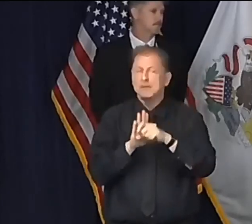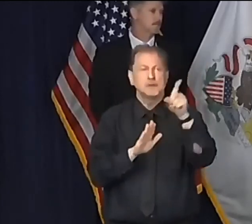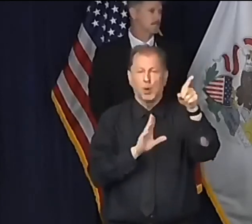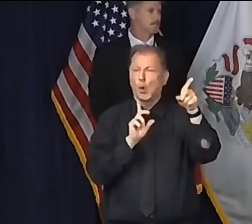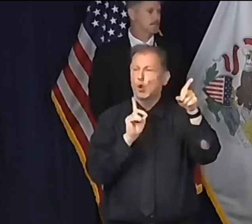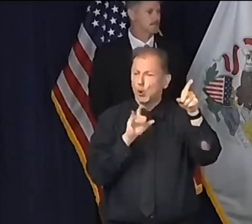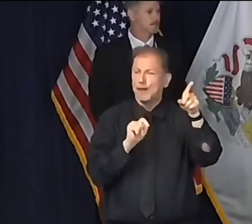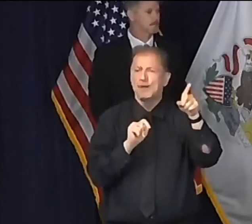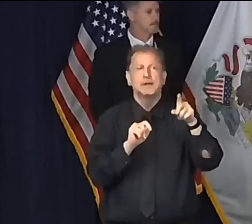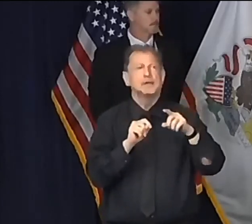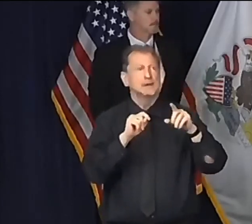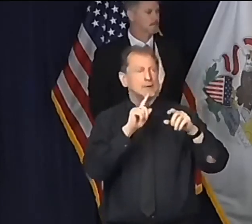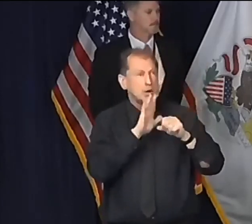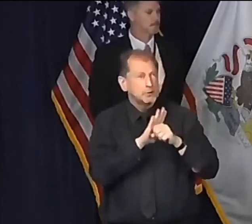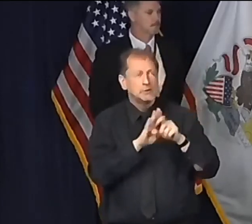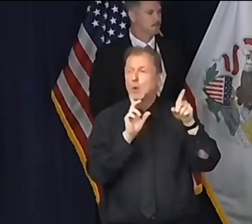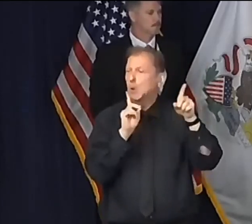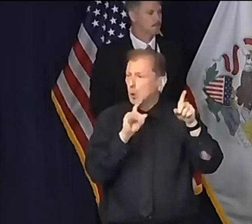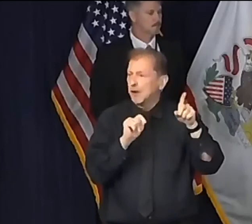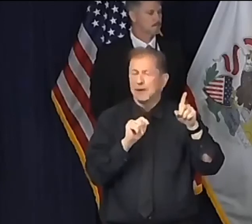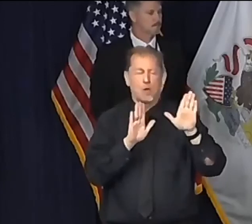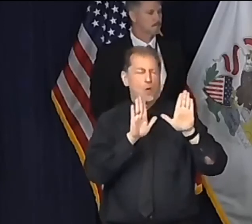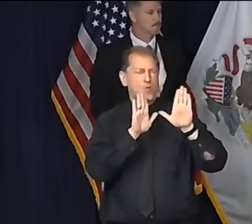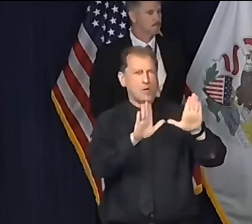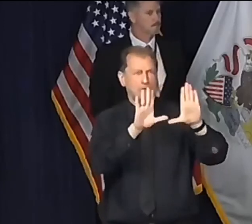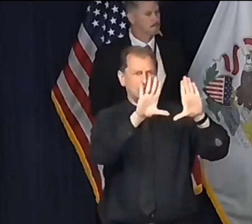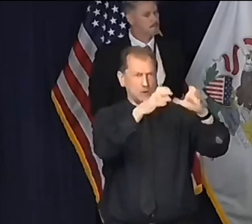things, they've delivered. It's really quite amazing.